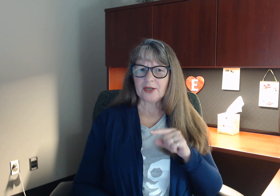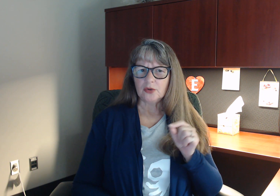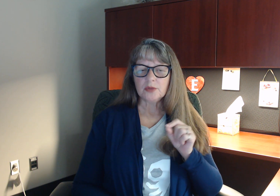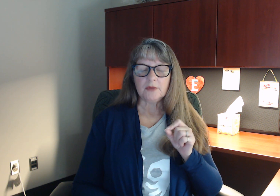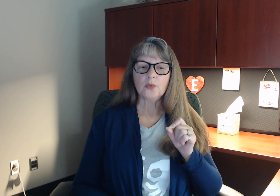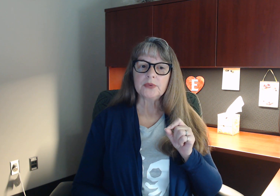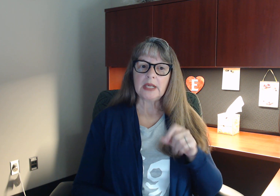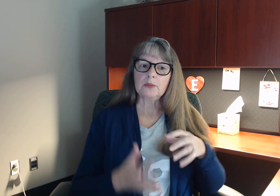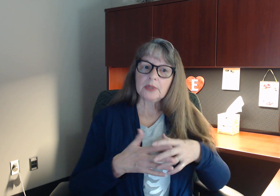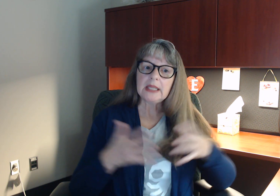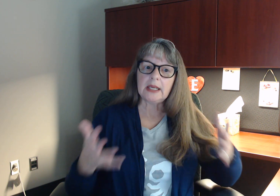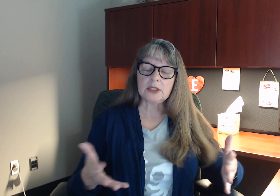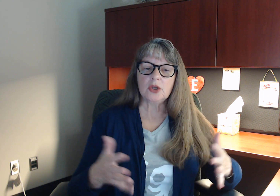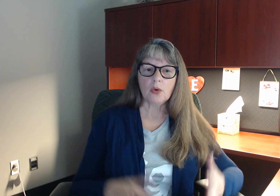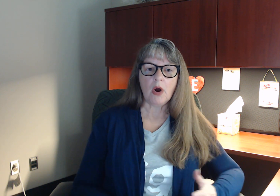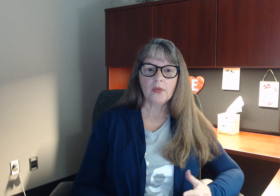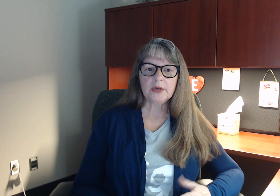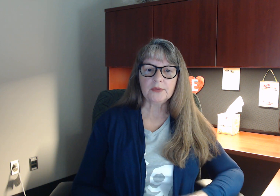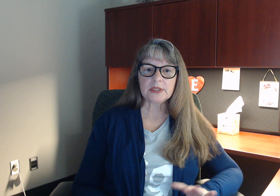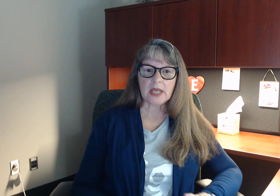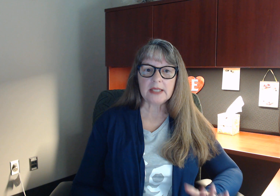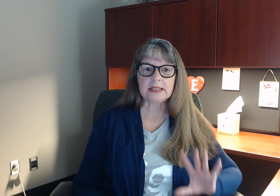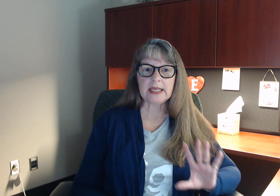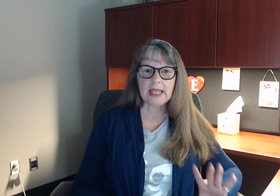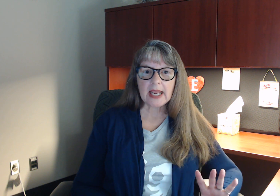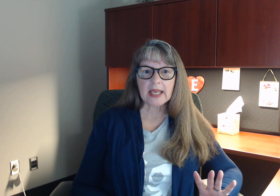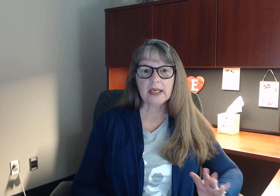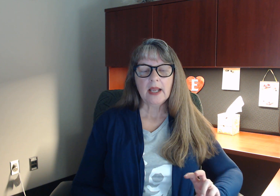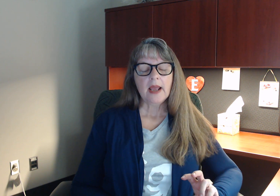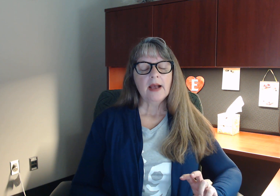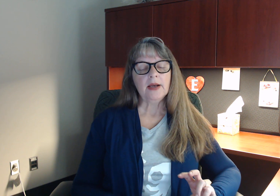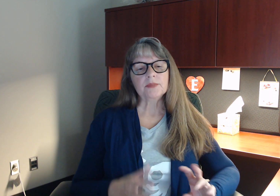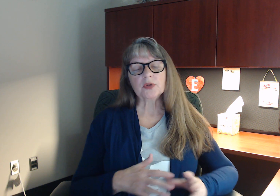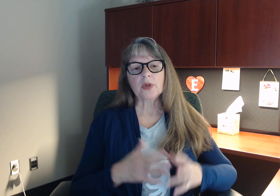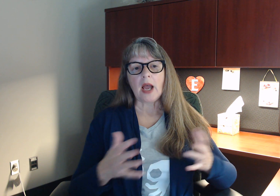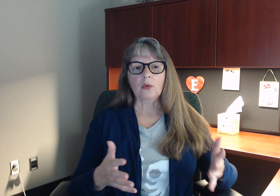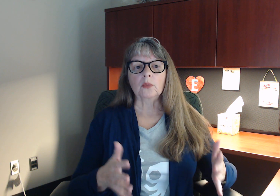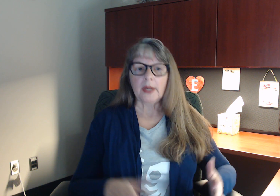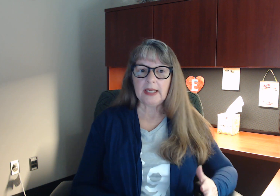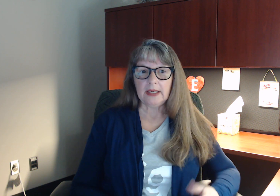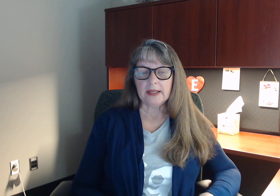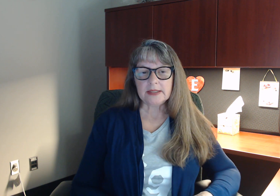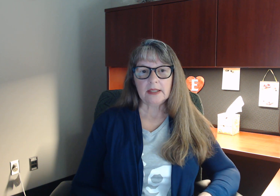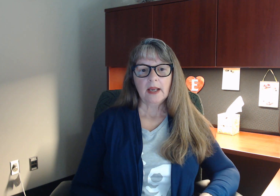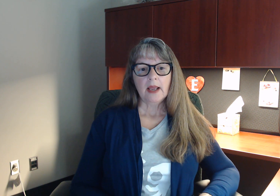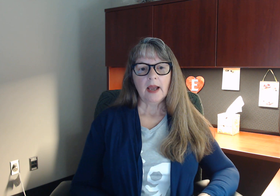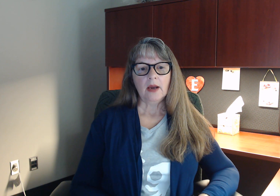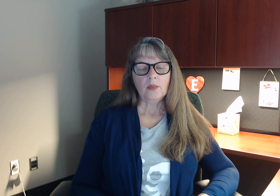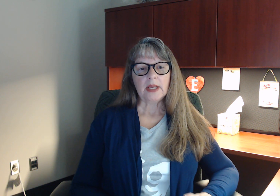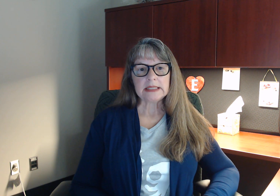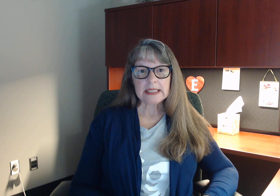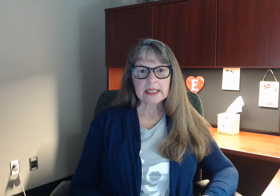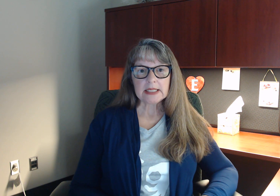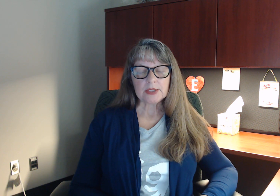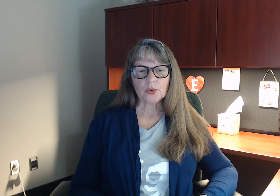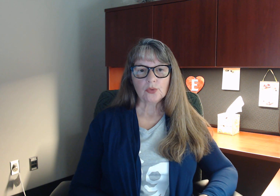you before that I really like to know all the different signs that I can, so that I will recognize it when I see it. And so you're not